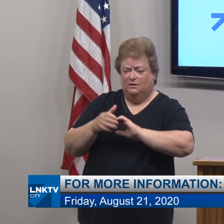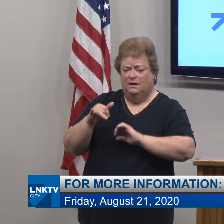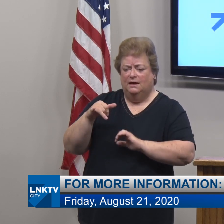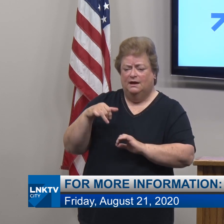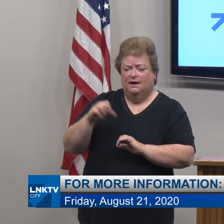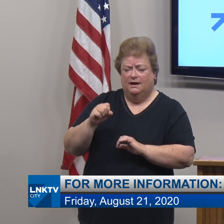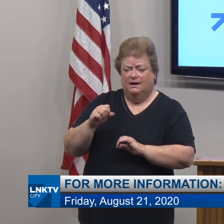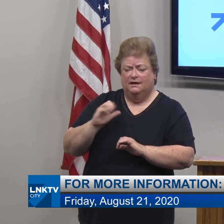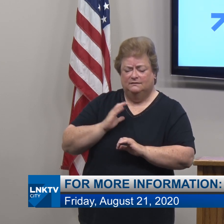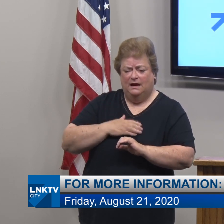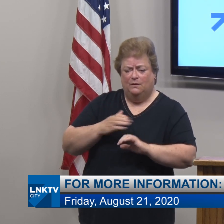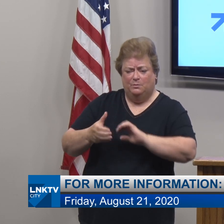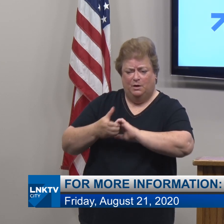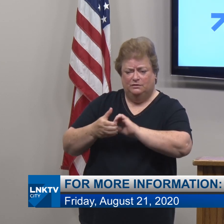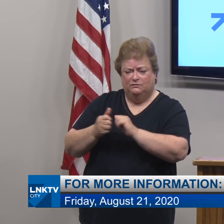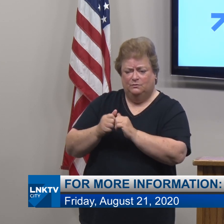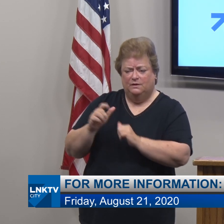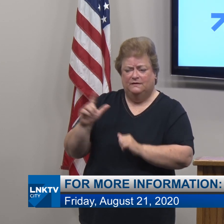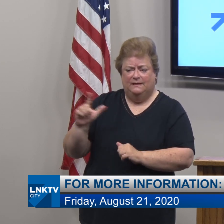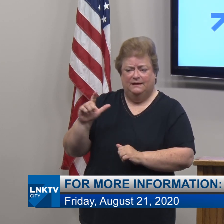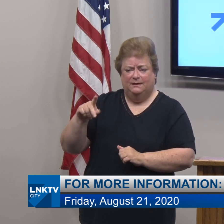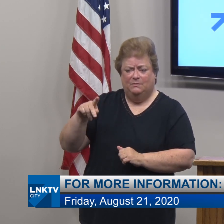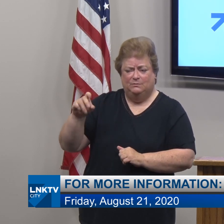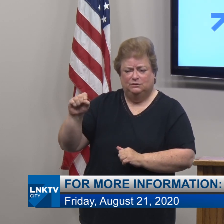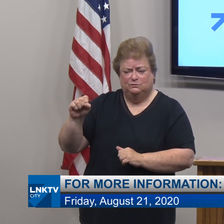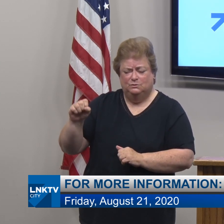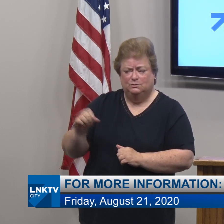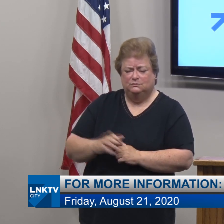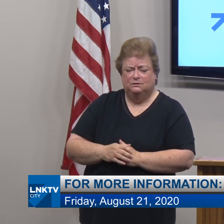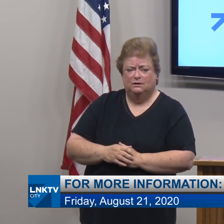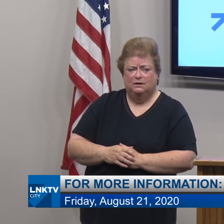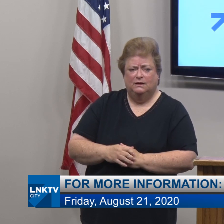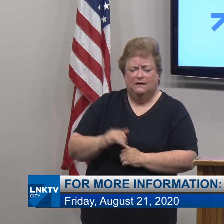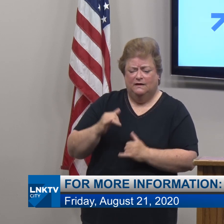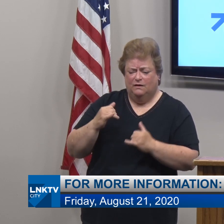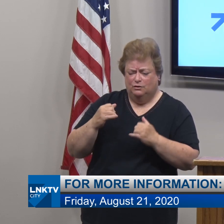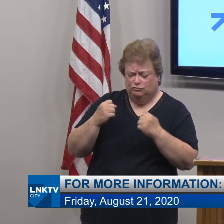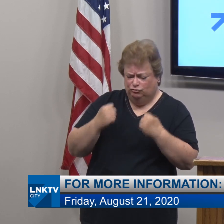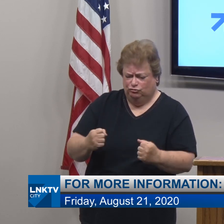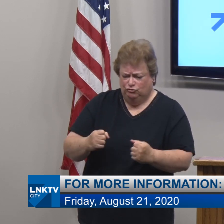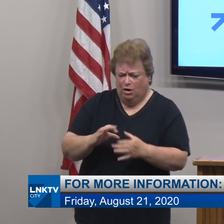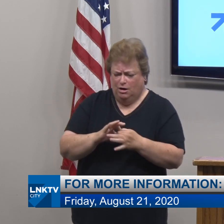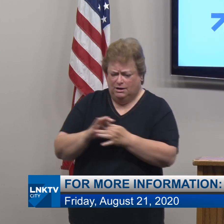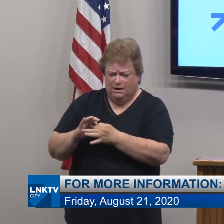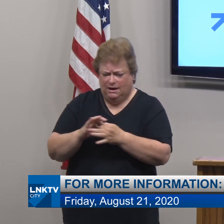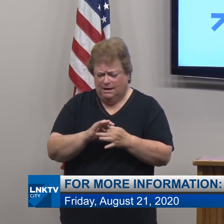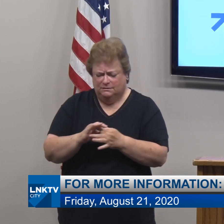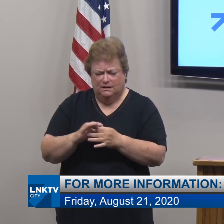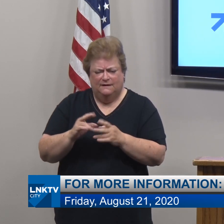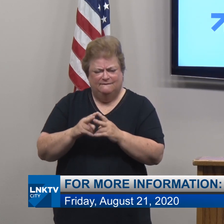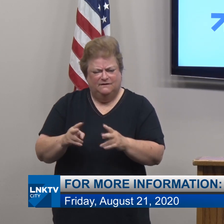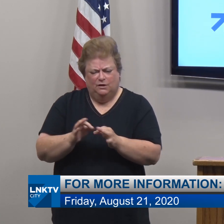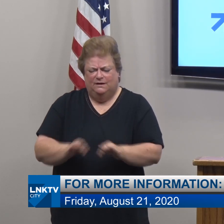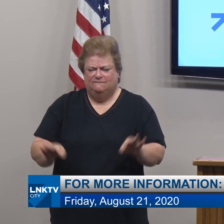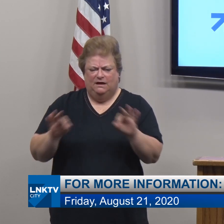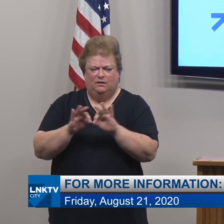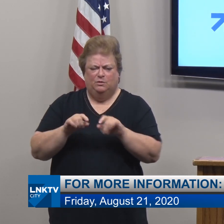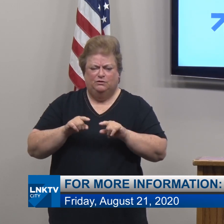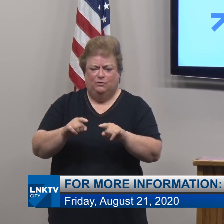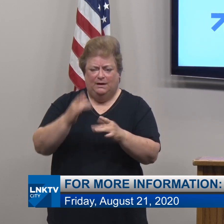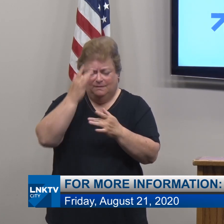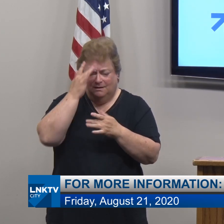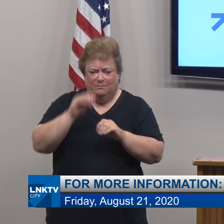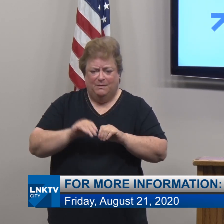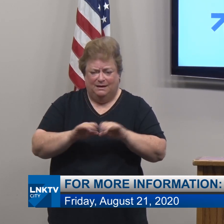city government's partnership with our Lincoln Public School system. These strong ties have proven invaluable during this pandemic. Our